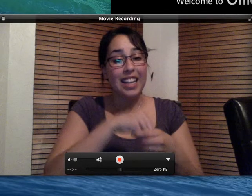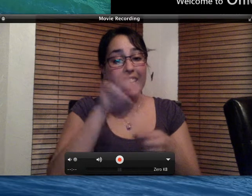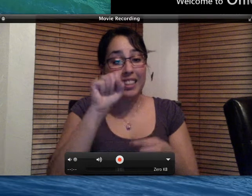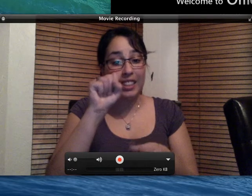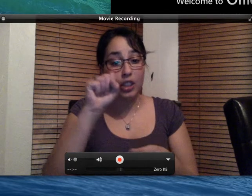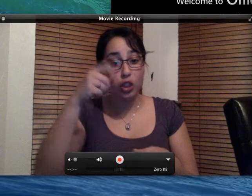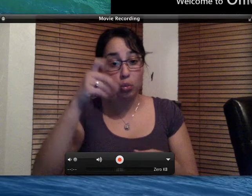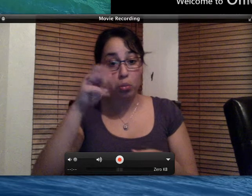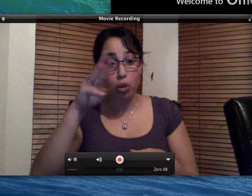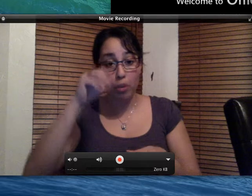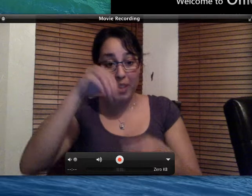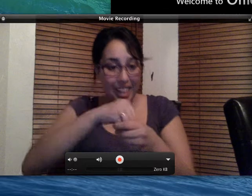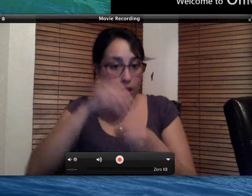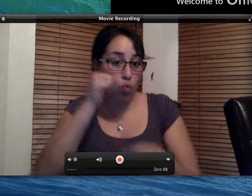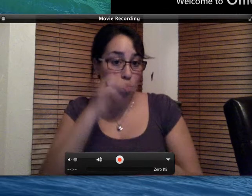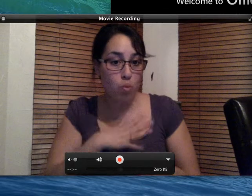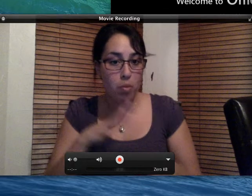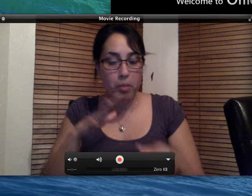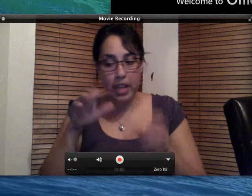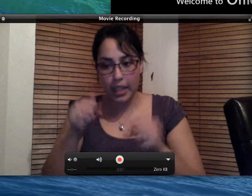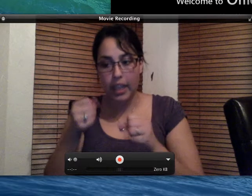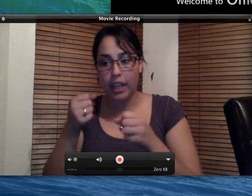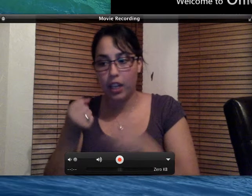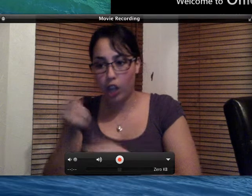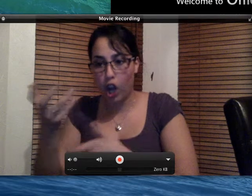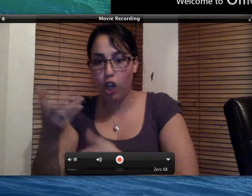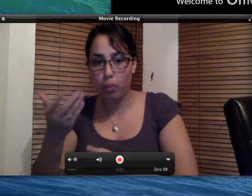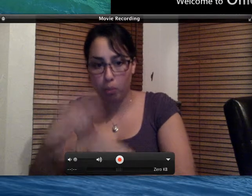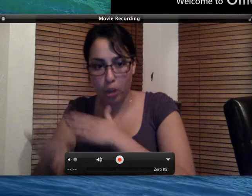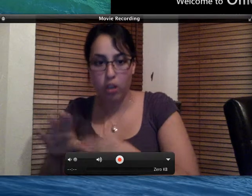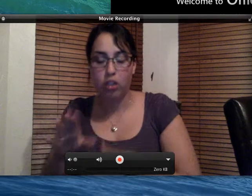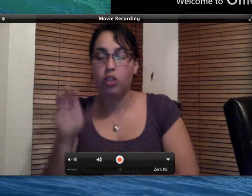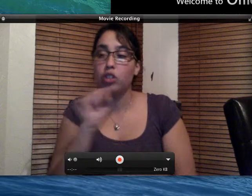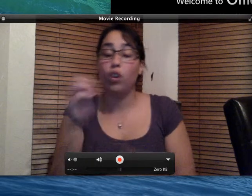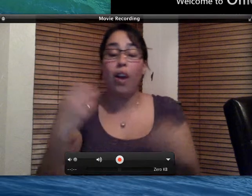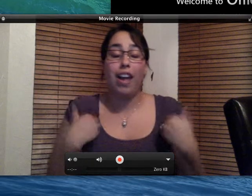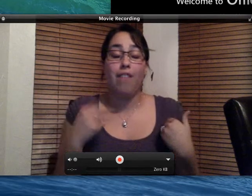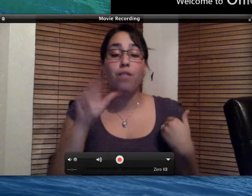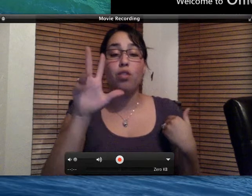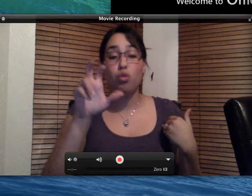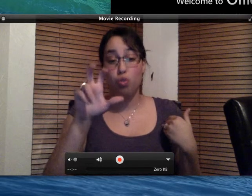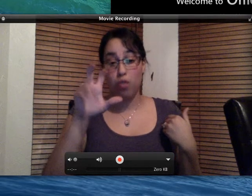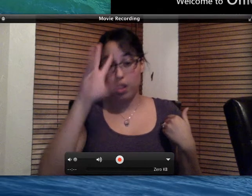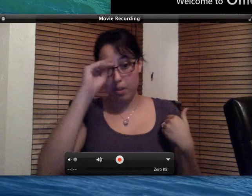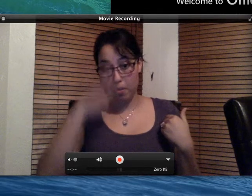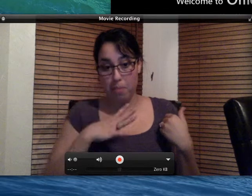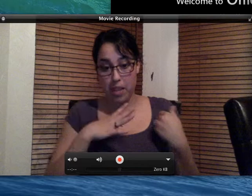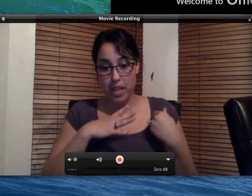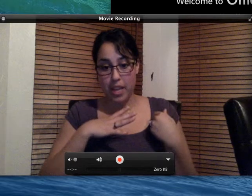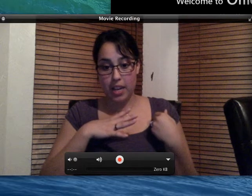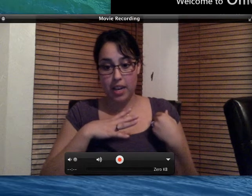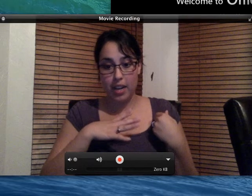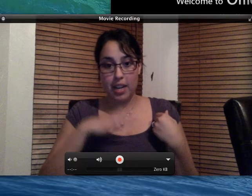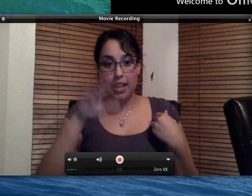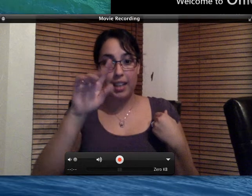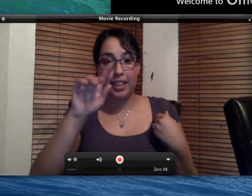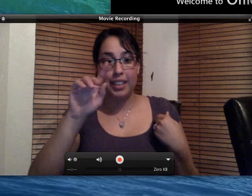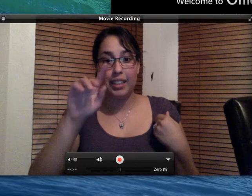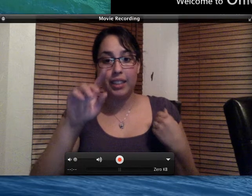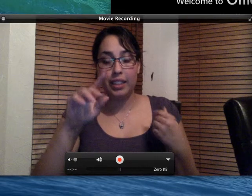together in his lab 300 men, a measuring tape, and a movie camera.